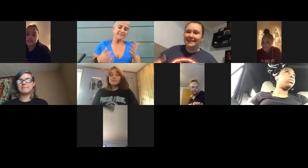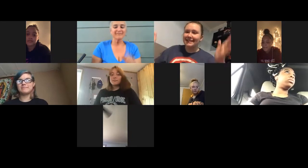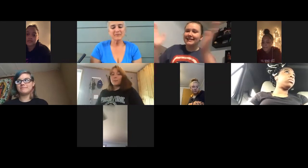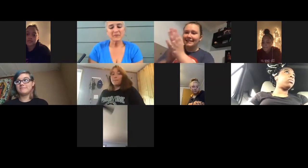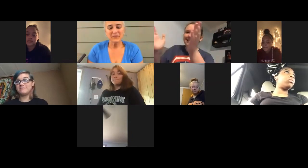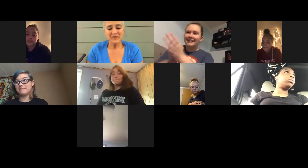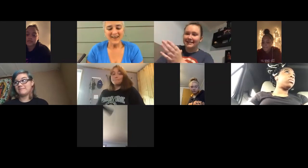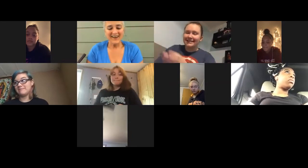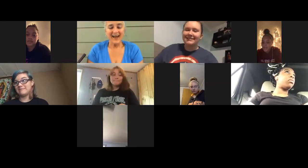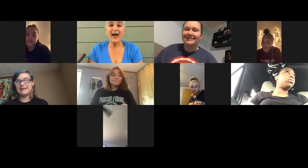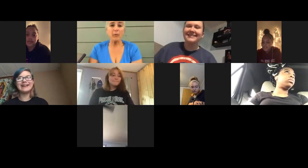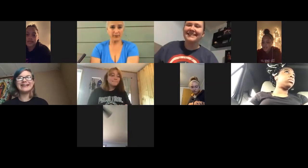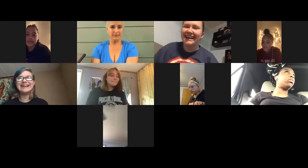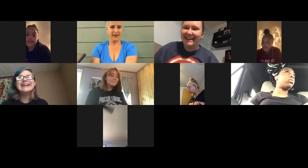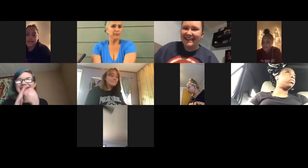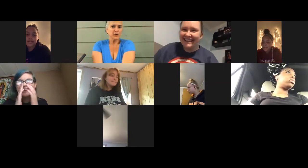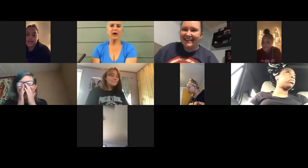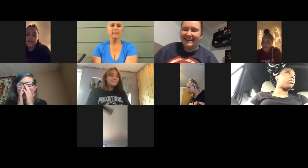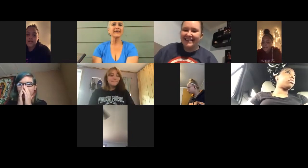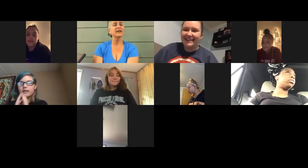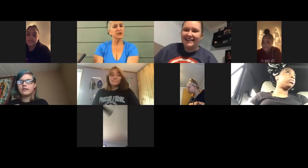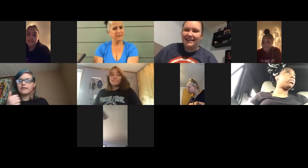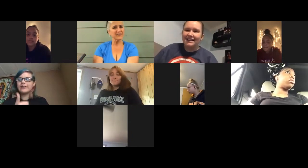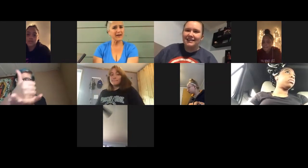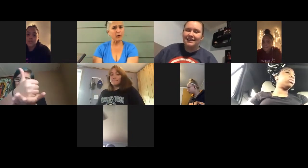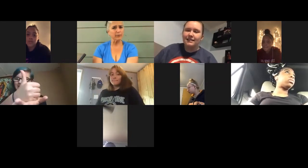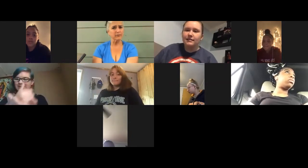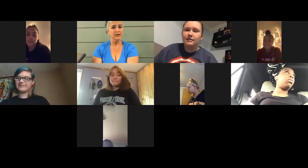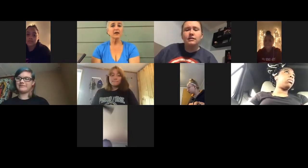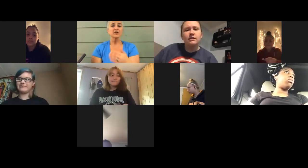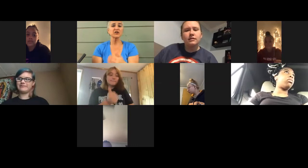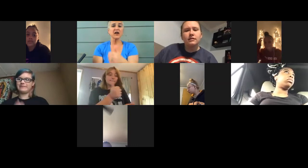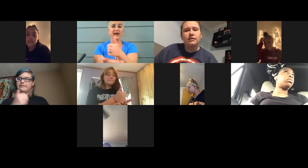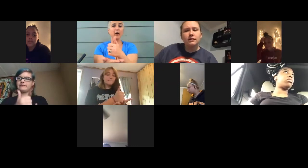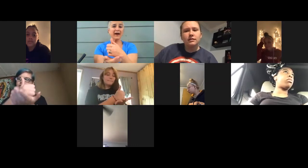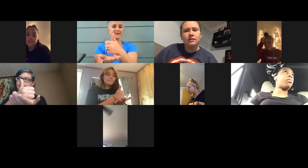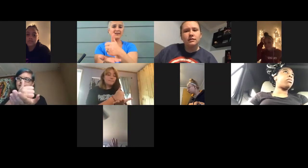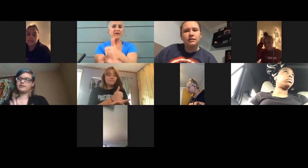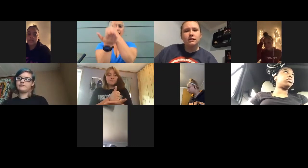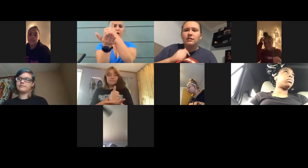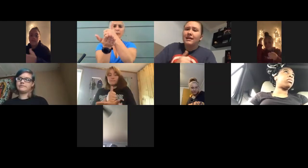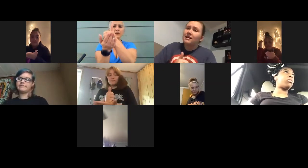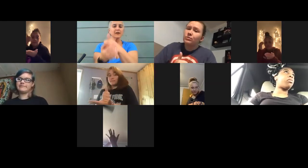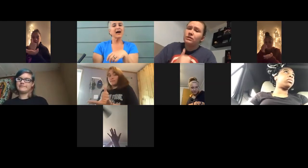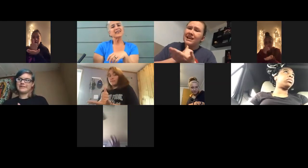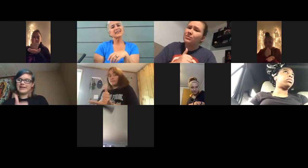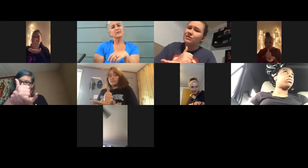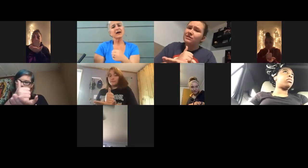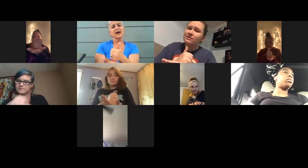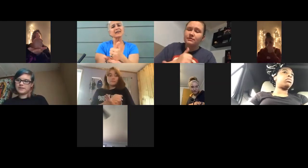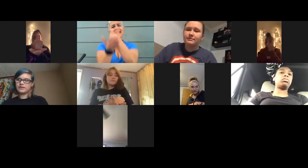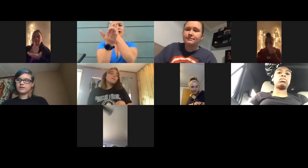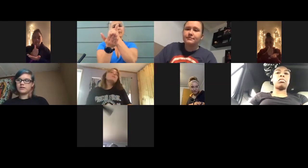Okay. Help. Help you, help me. Can you give me some help? Just help by itself. Help. I